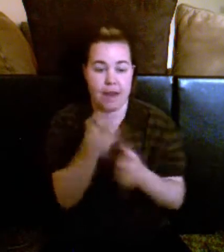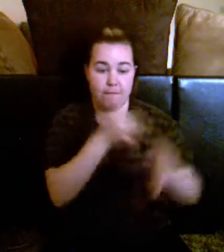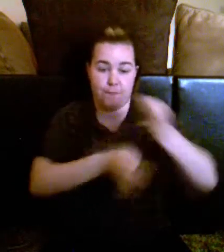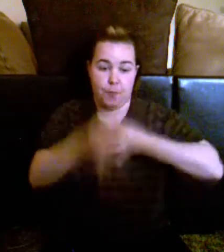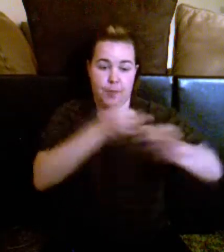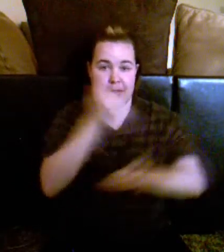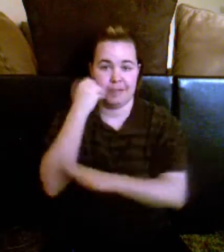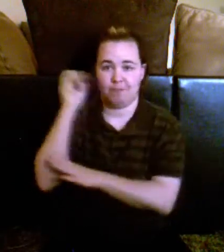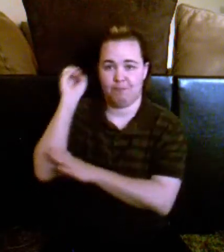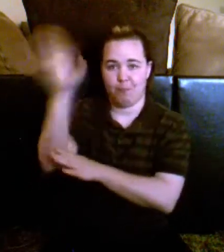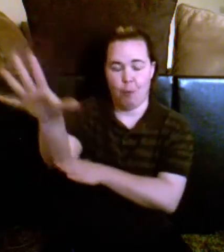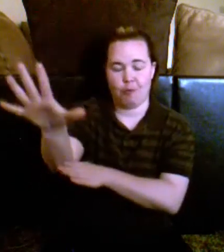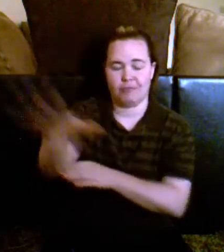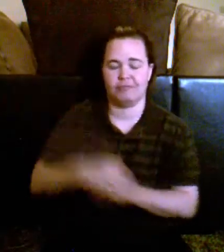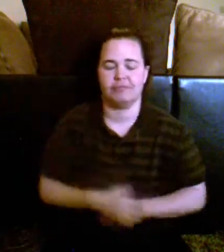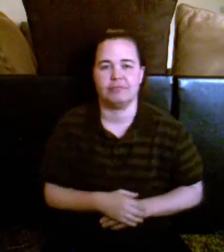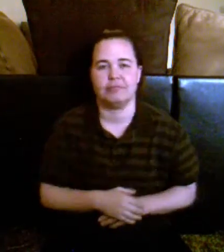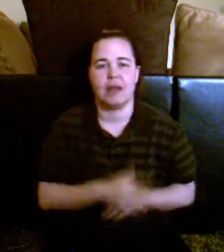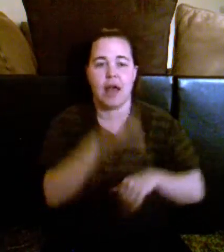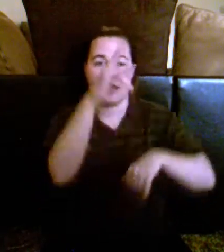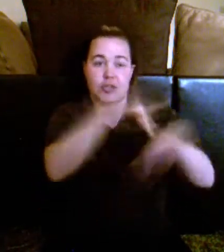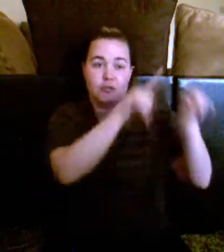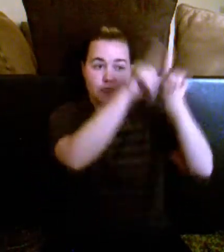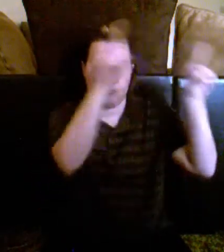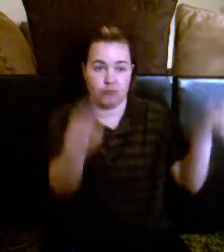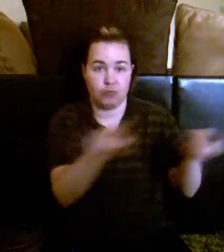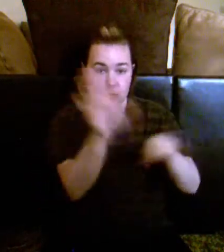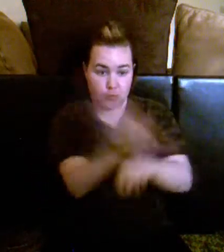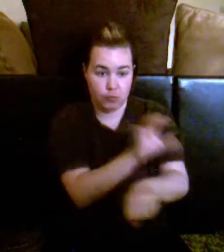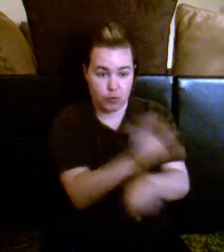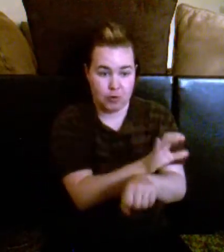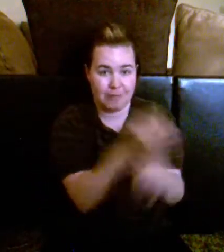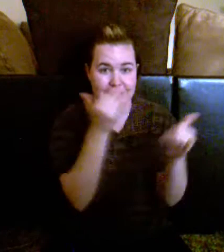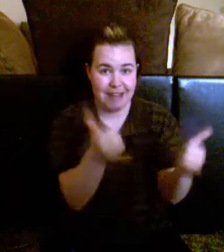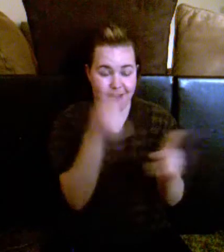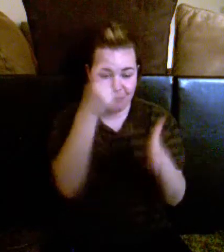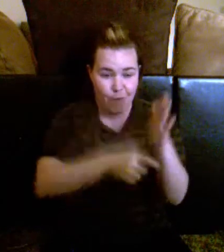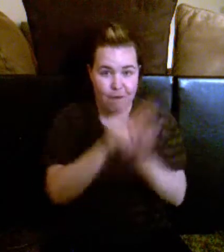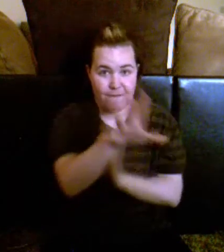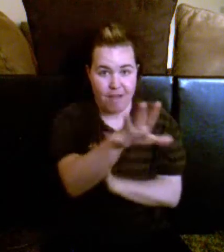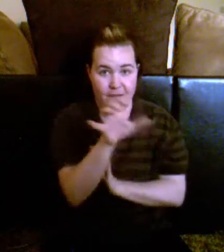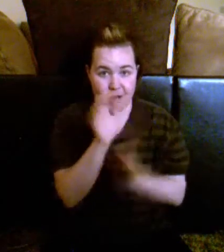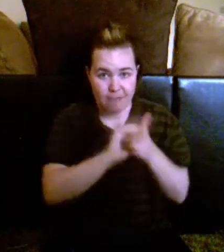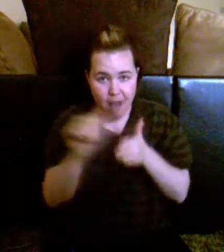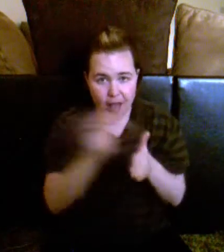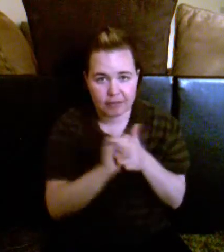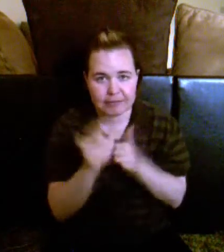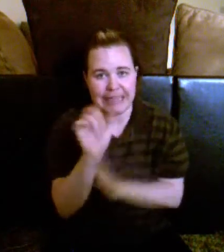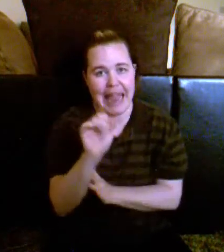thrown. A touchscreen computer runs about $500, so assistive technology can be